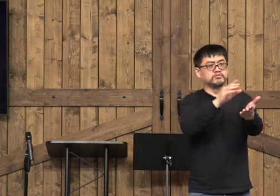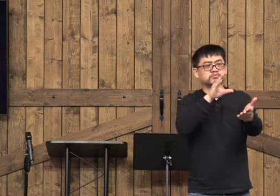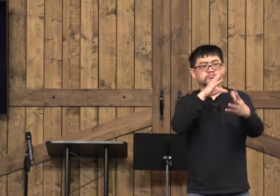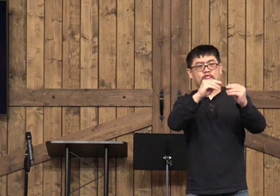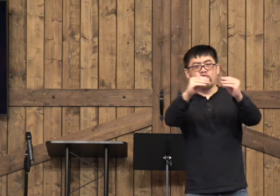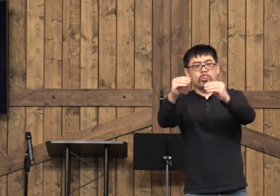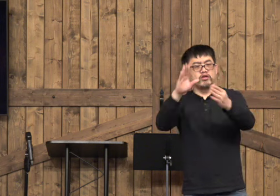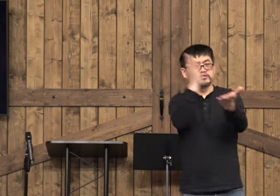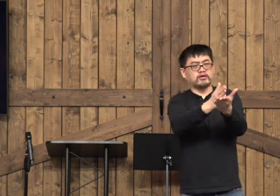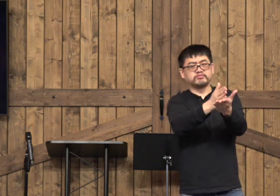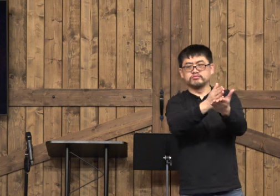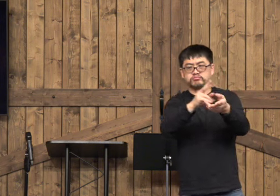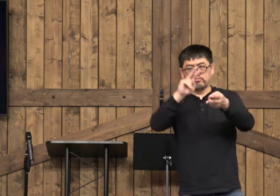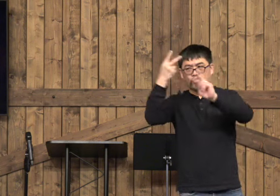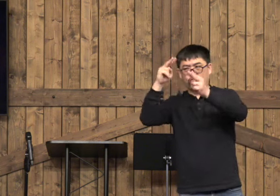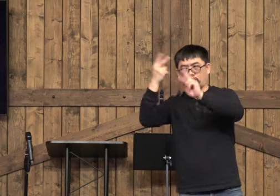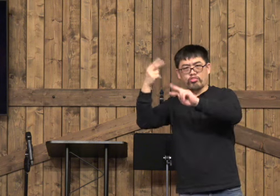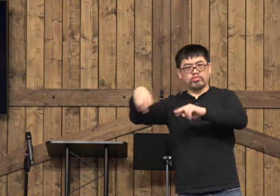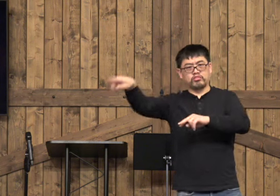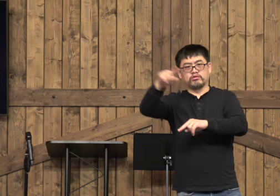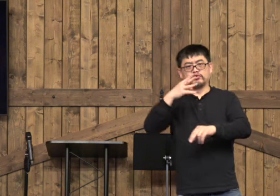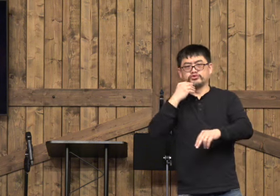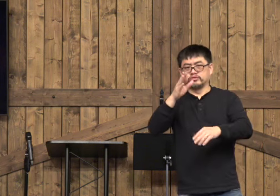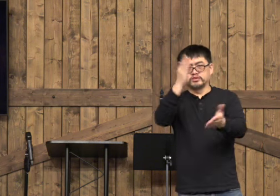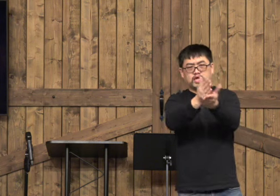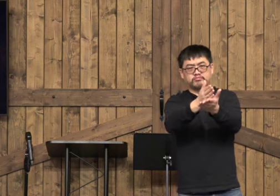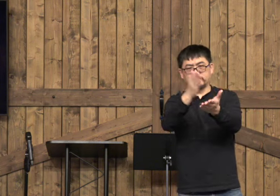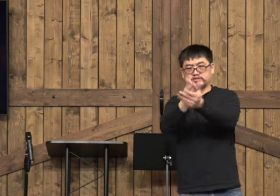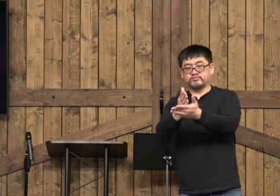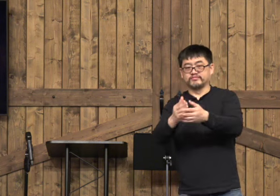And he could command Satan and the demons to stop doing whatever they were doing.